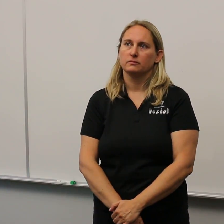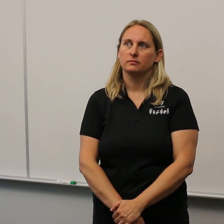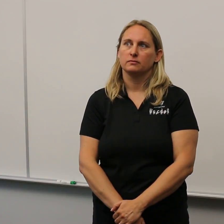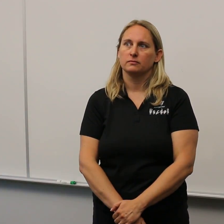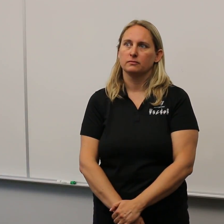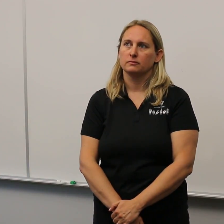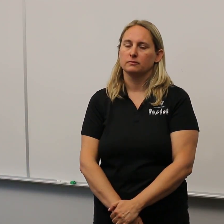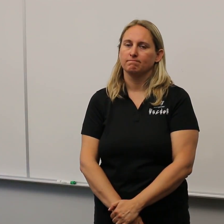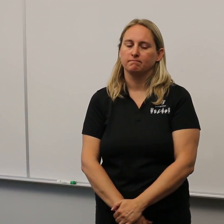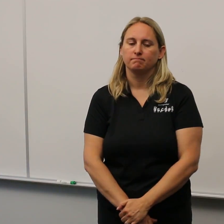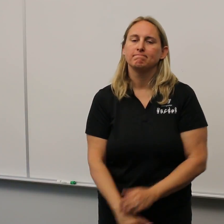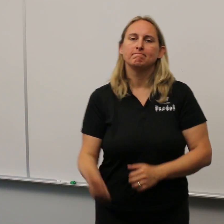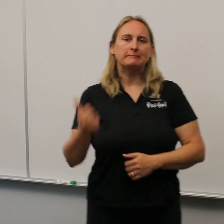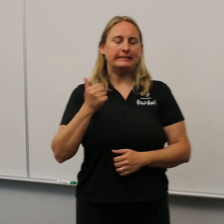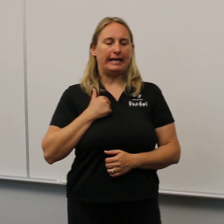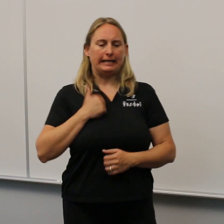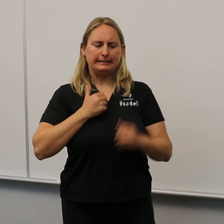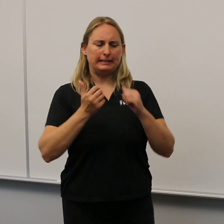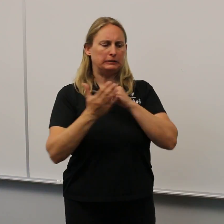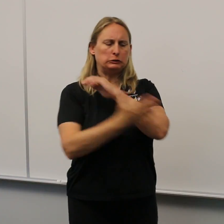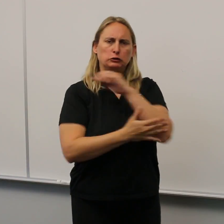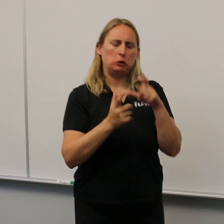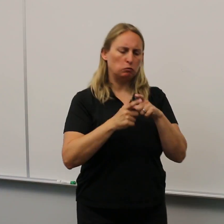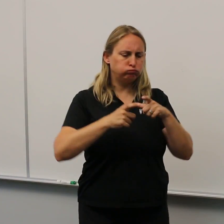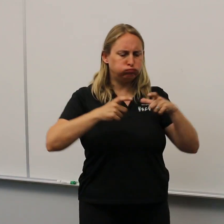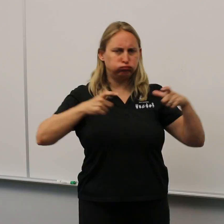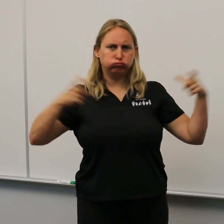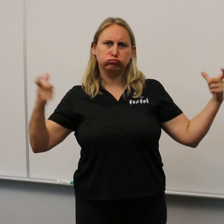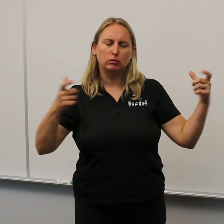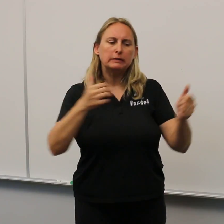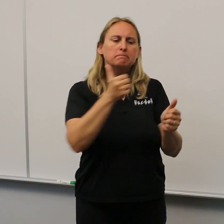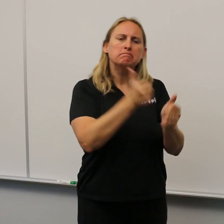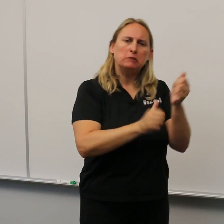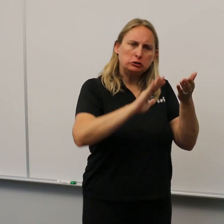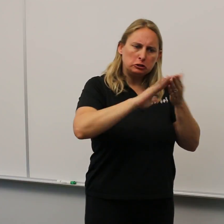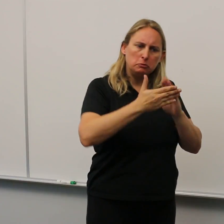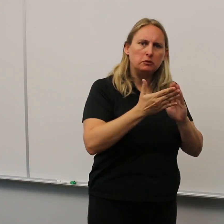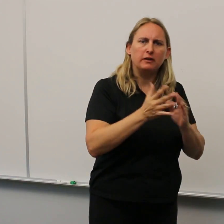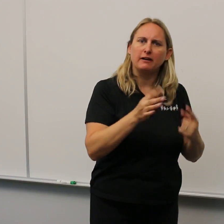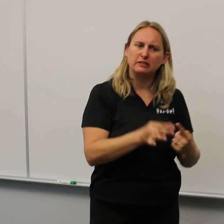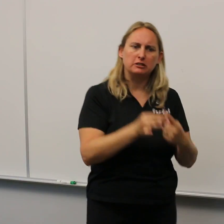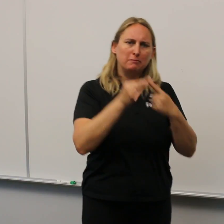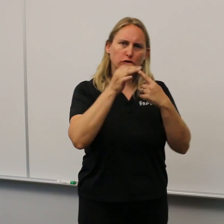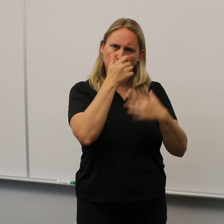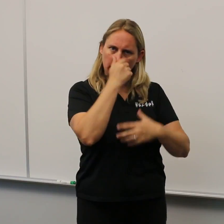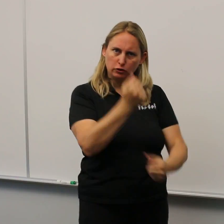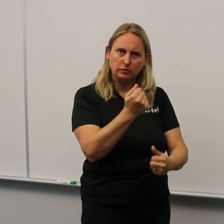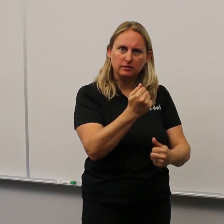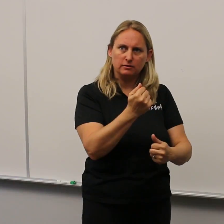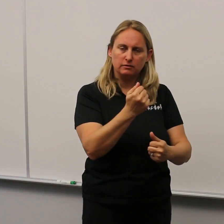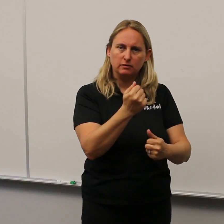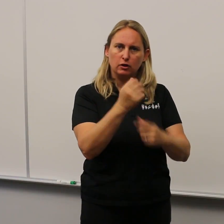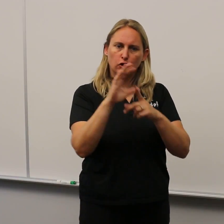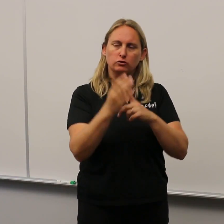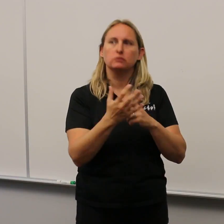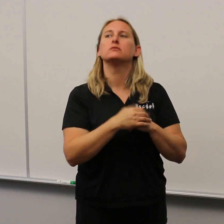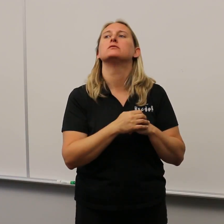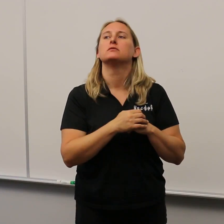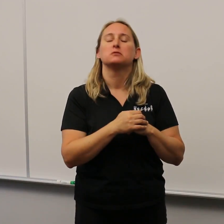Canada is a huge country, and each community has its own unique needs and interests. To serve Canadians most effectively,